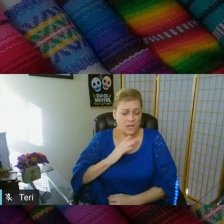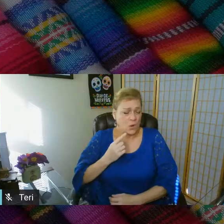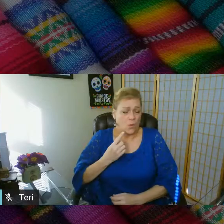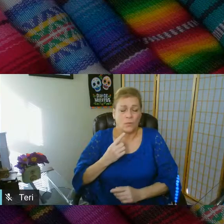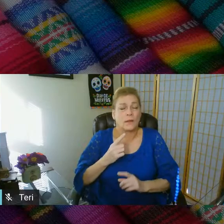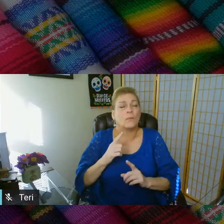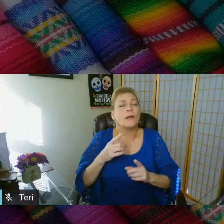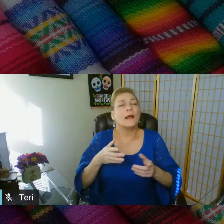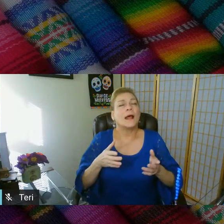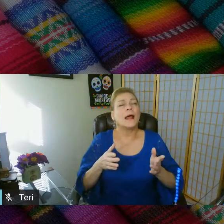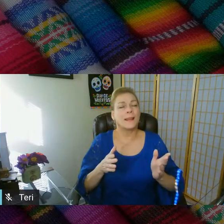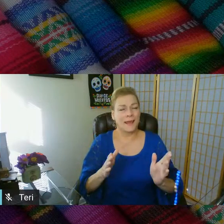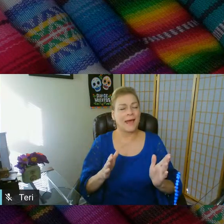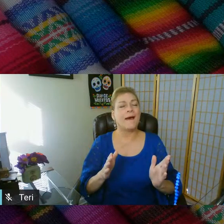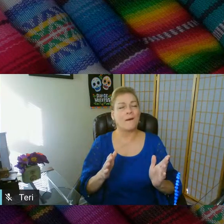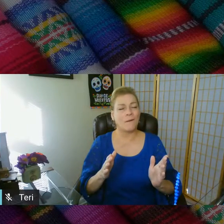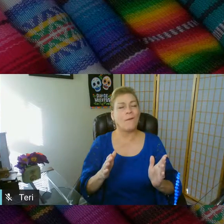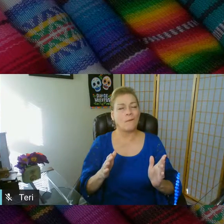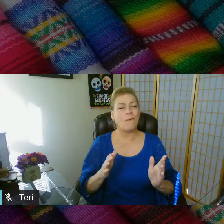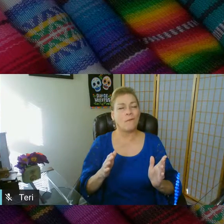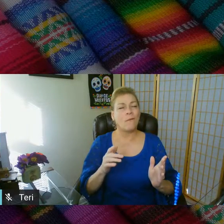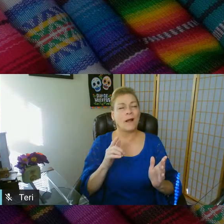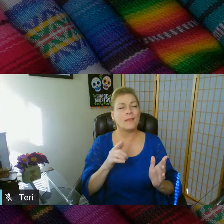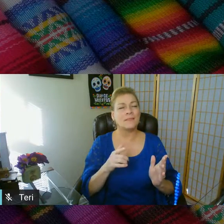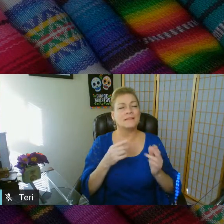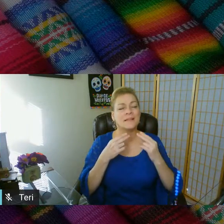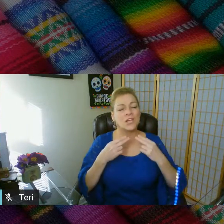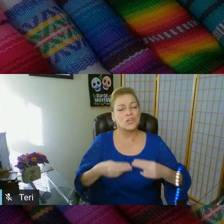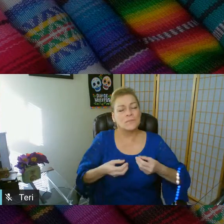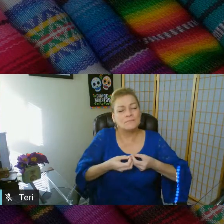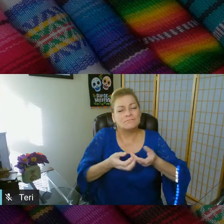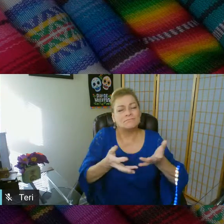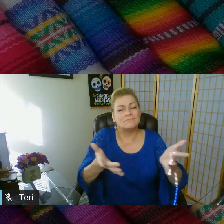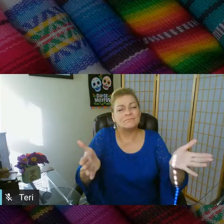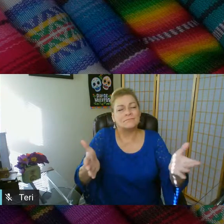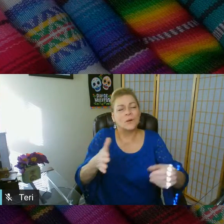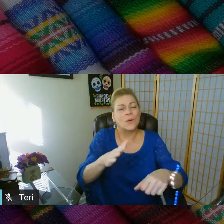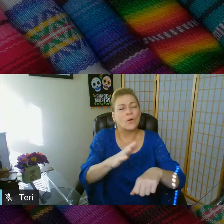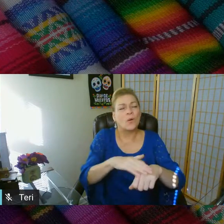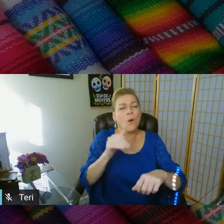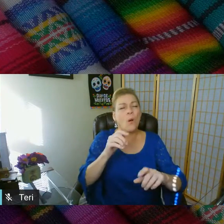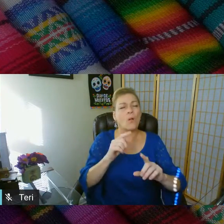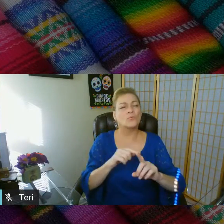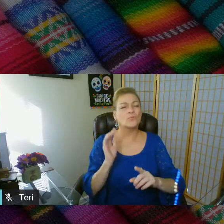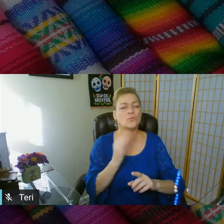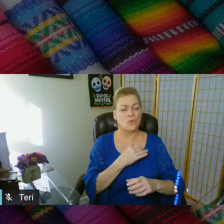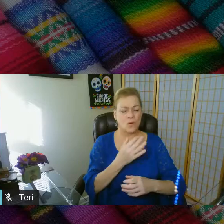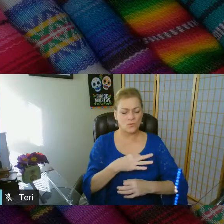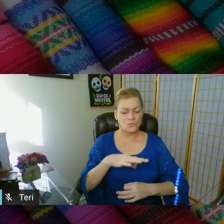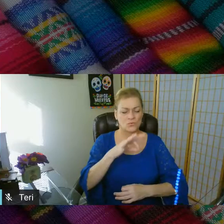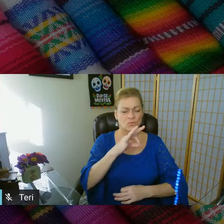to be the call to our own souls to step up,